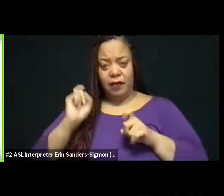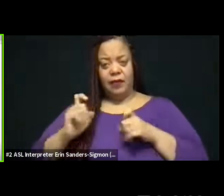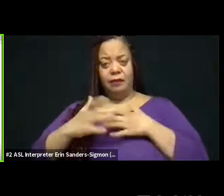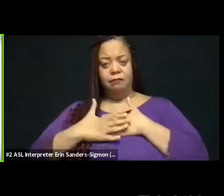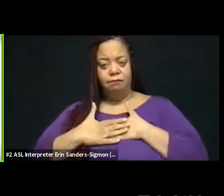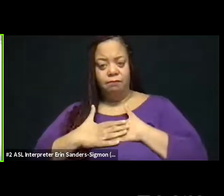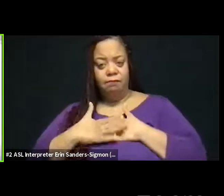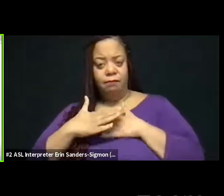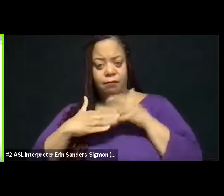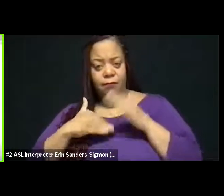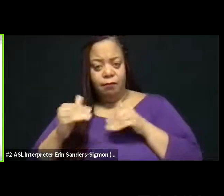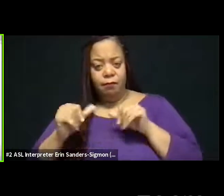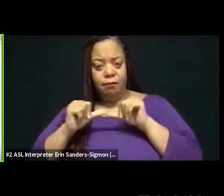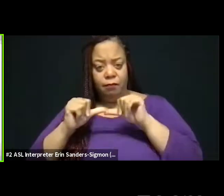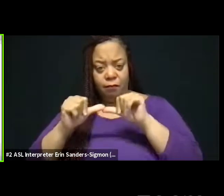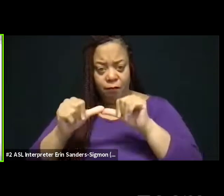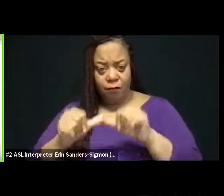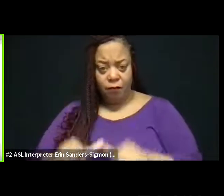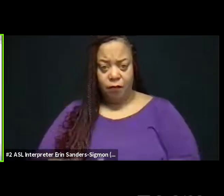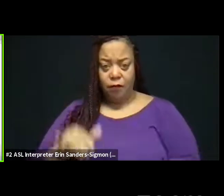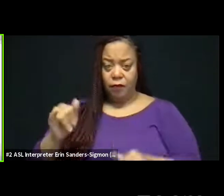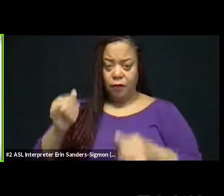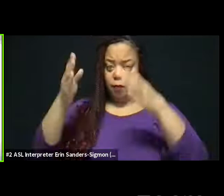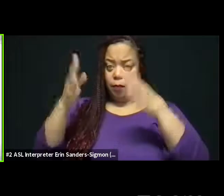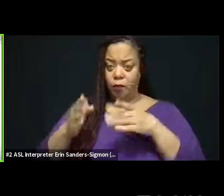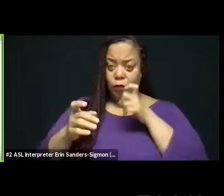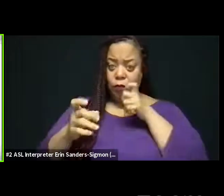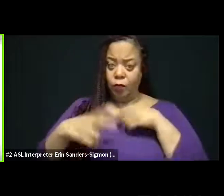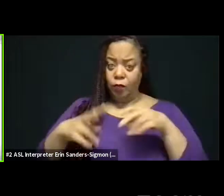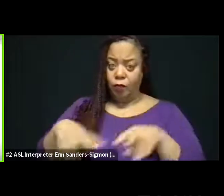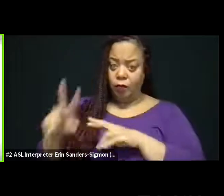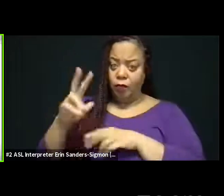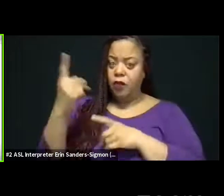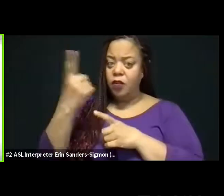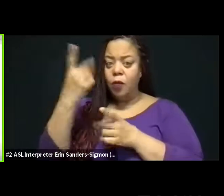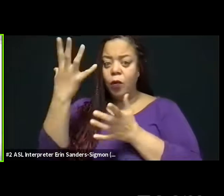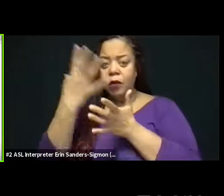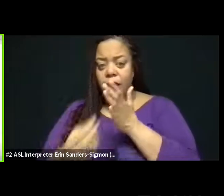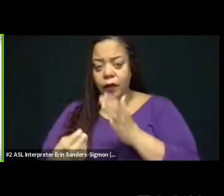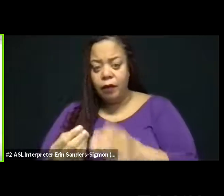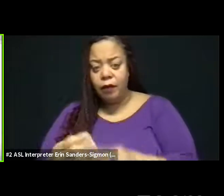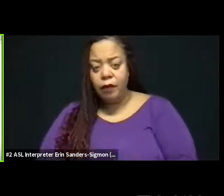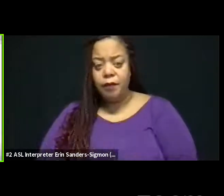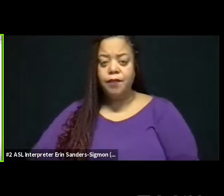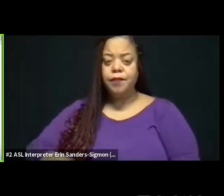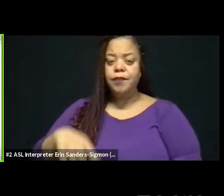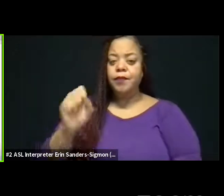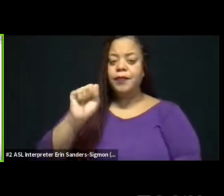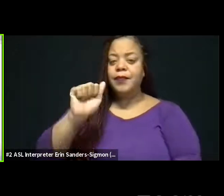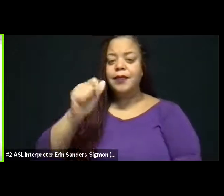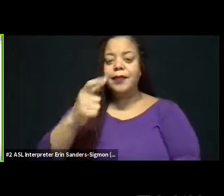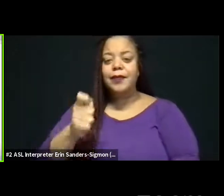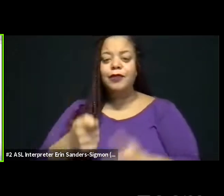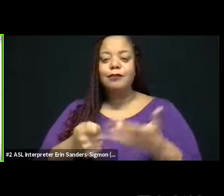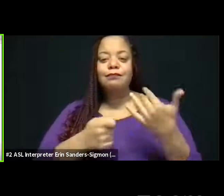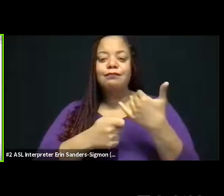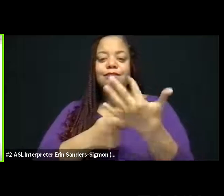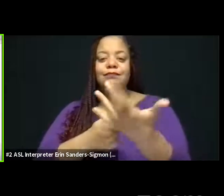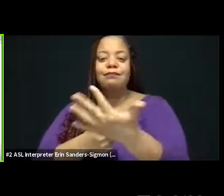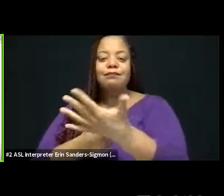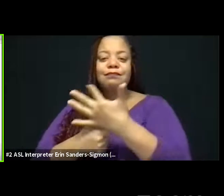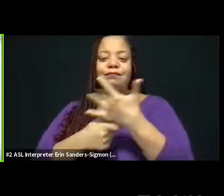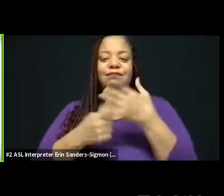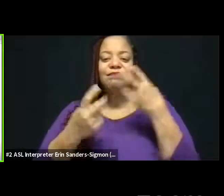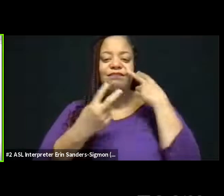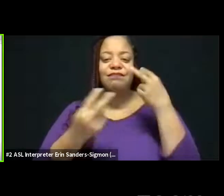We use the Tibetan gong to set the mood, introducing these traditions to them in ways of remembrance. And then this becomes something